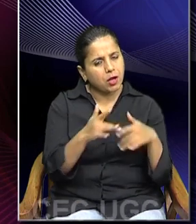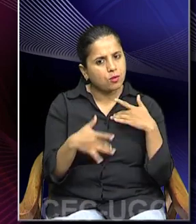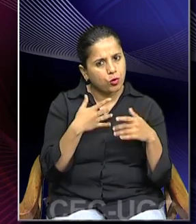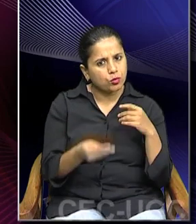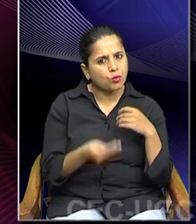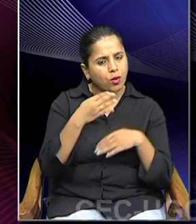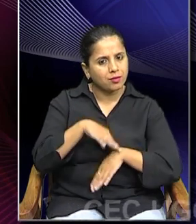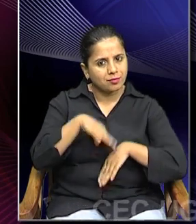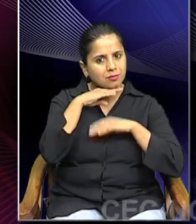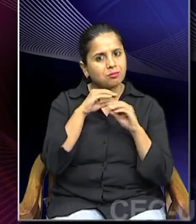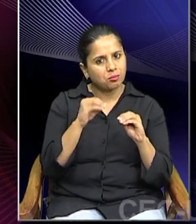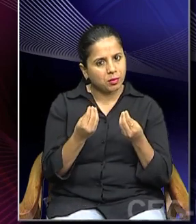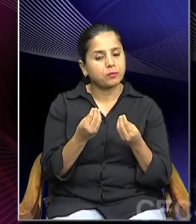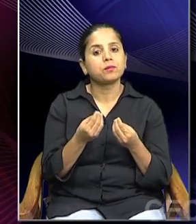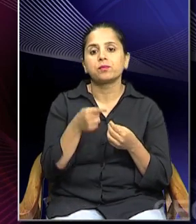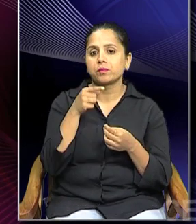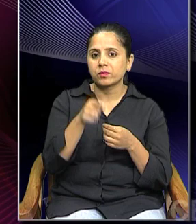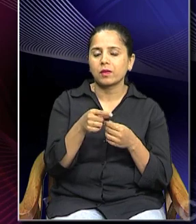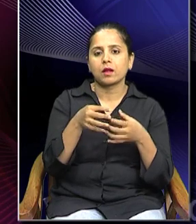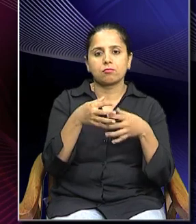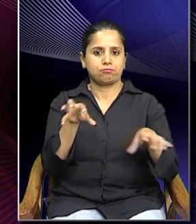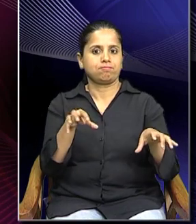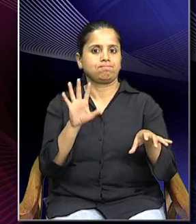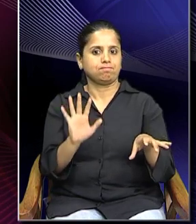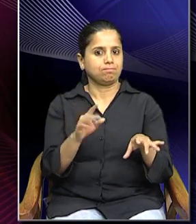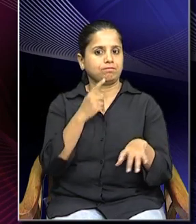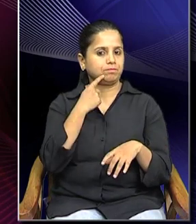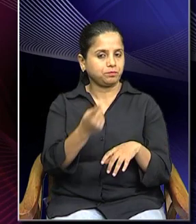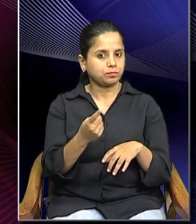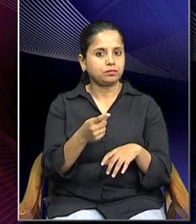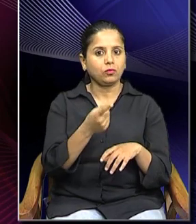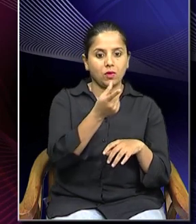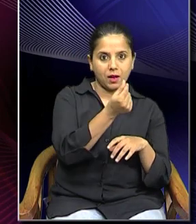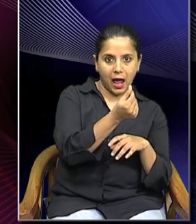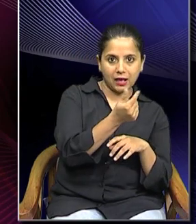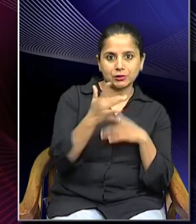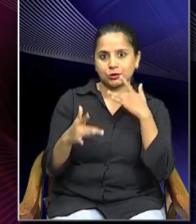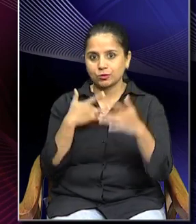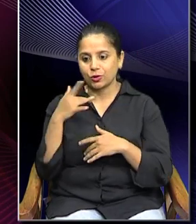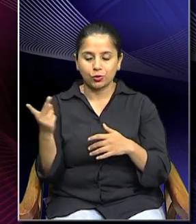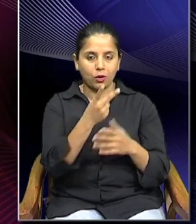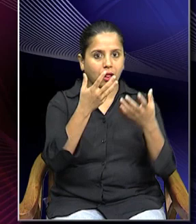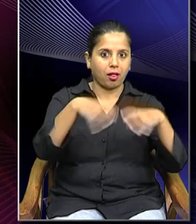emotionally satisfying. So, there was a kind of a divide between the cash and emotion.